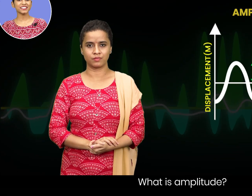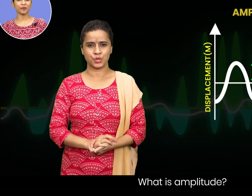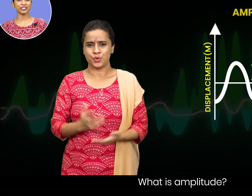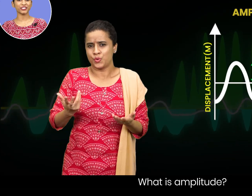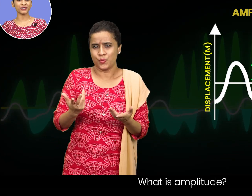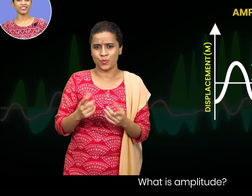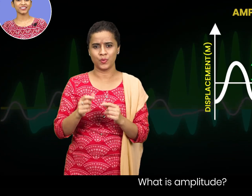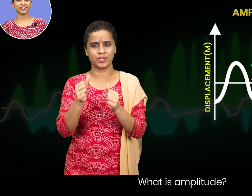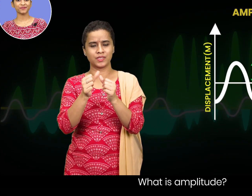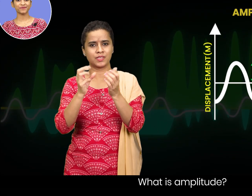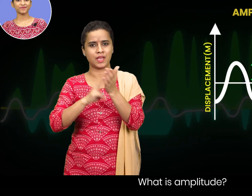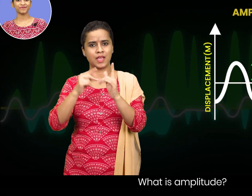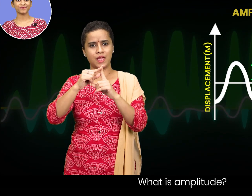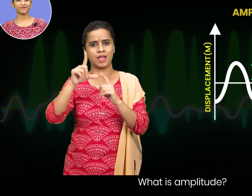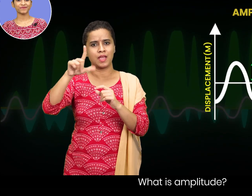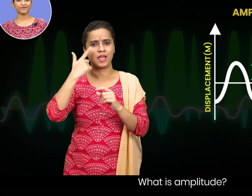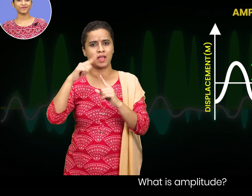What is amplitude?